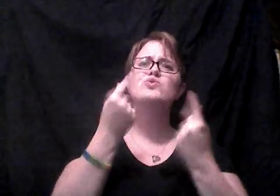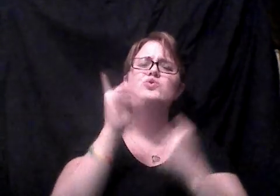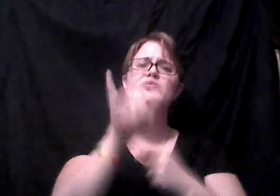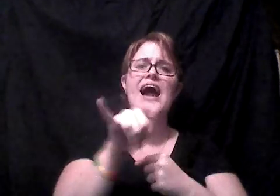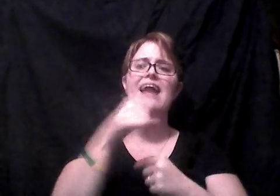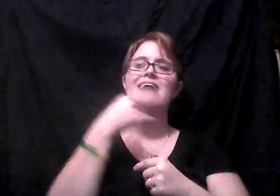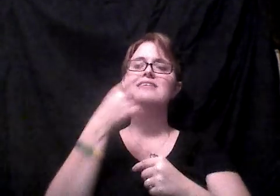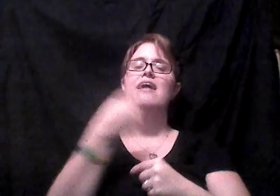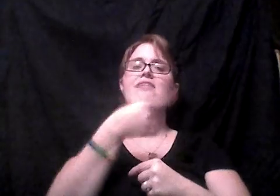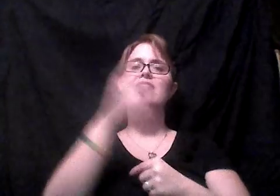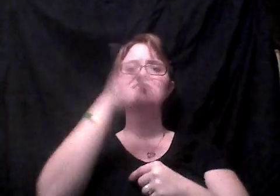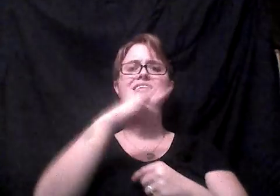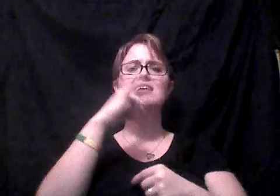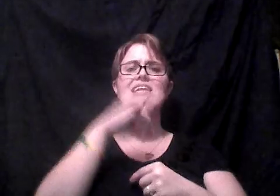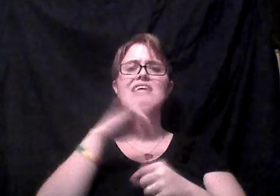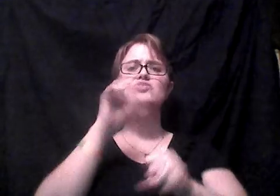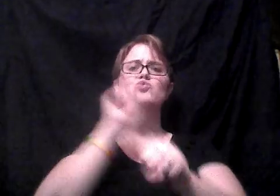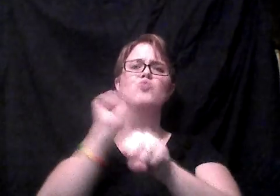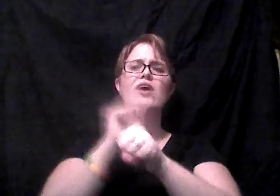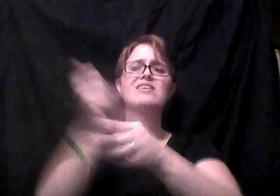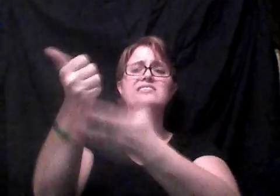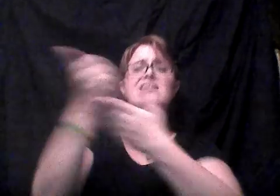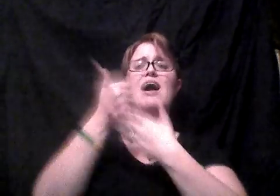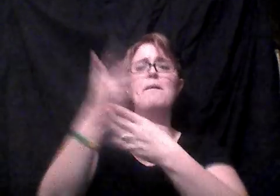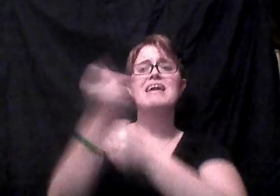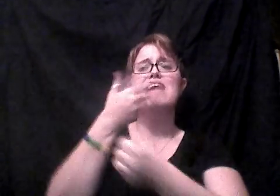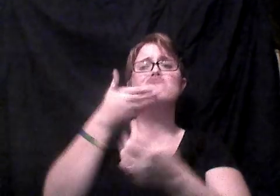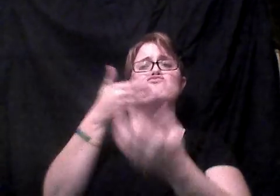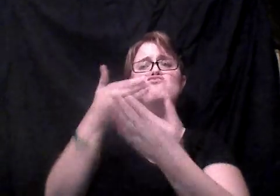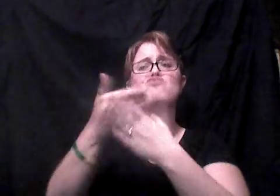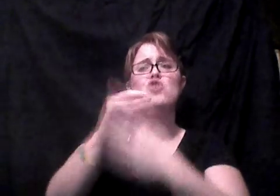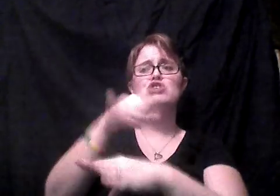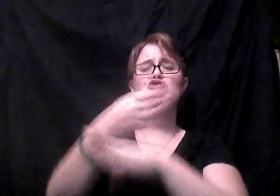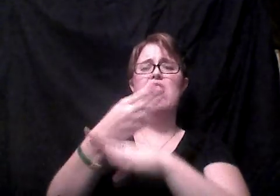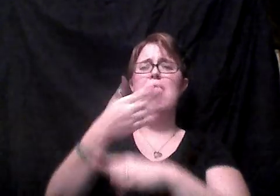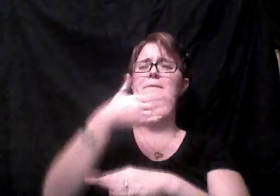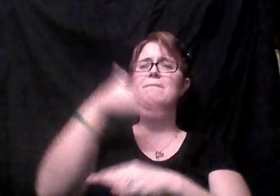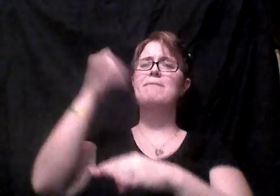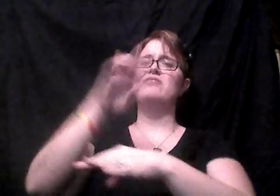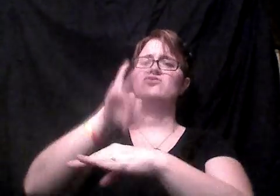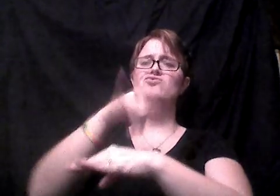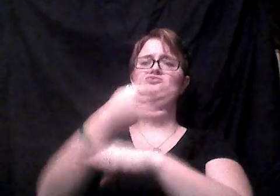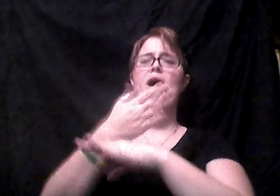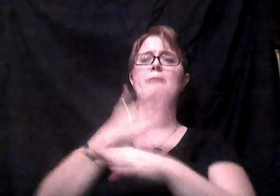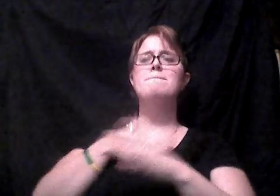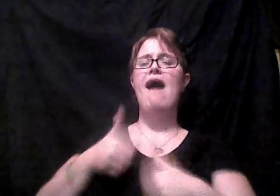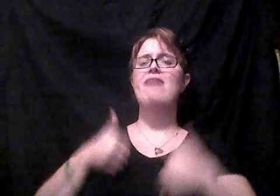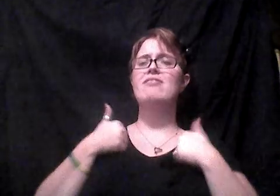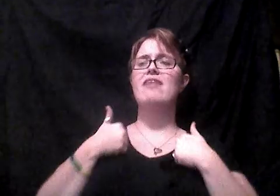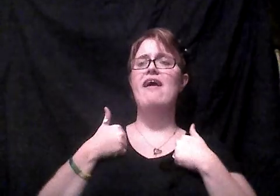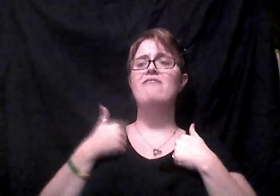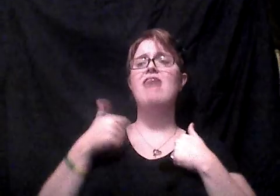for life. How could I not do it?" I mean, gratitude is a very simple thing, and it's a very powerful thing.